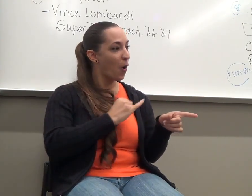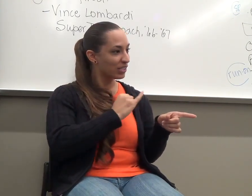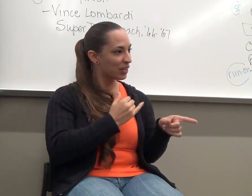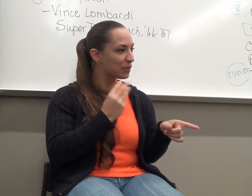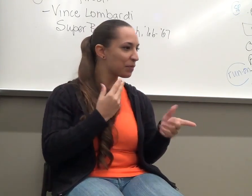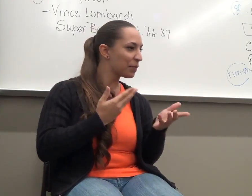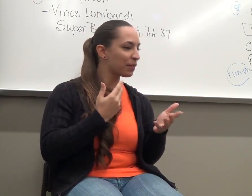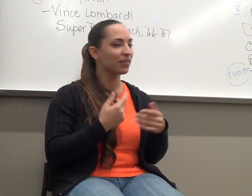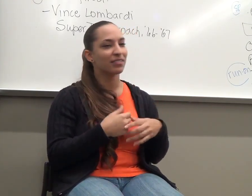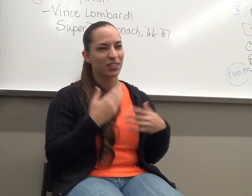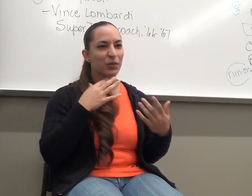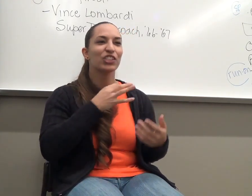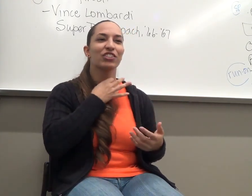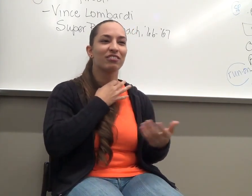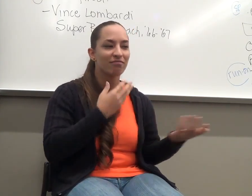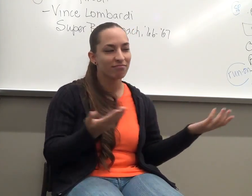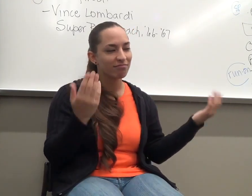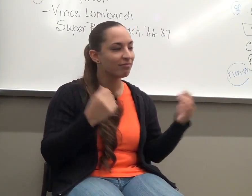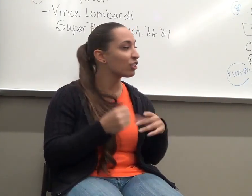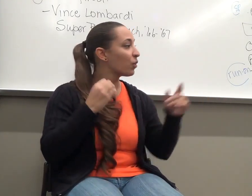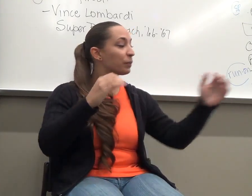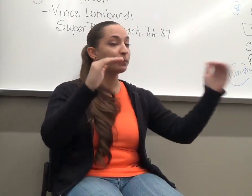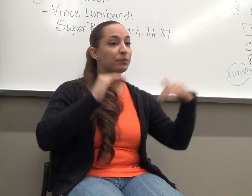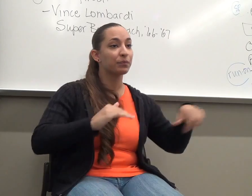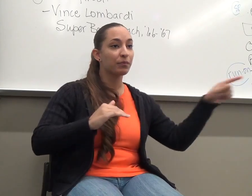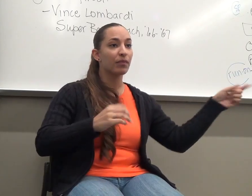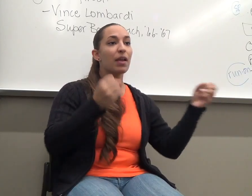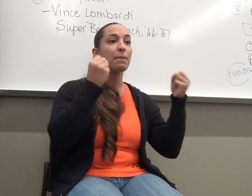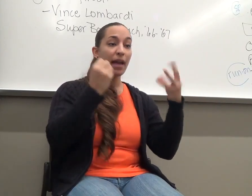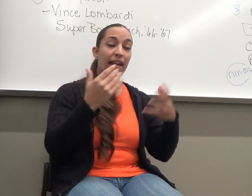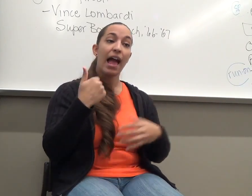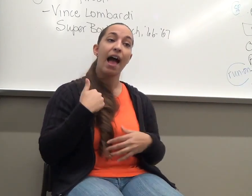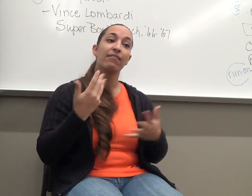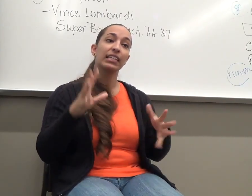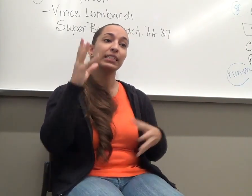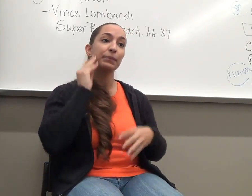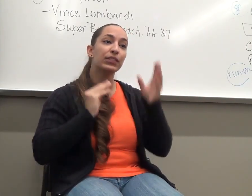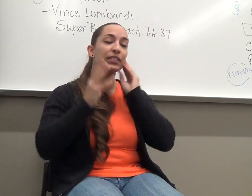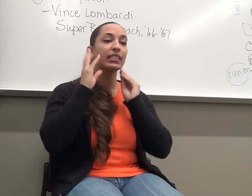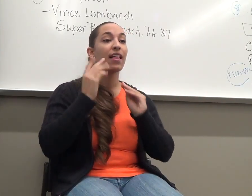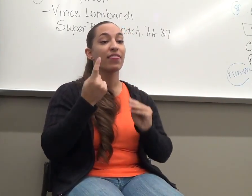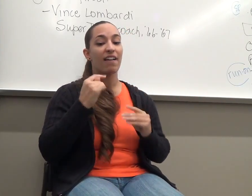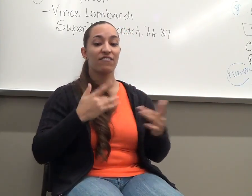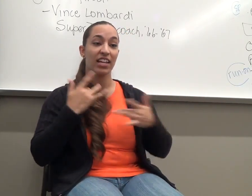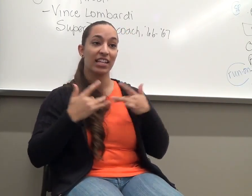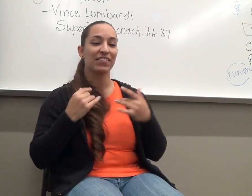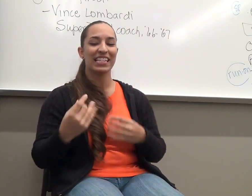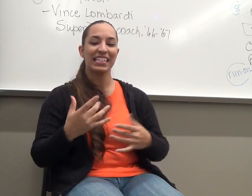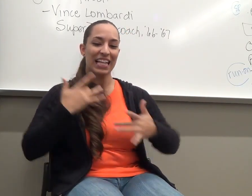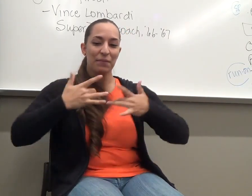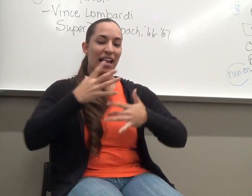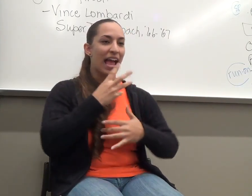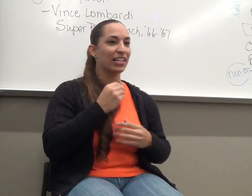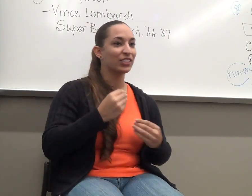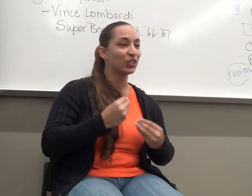Okay, I was scared after watching the scary movie Annabelle. Okay, did anybody else see this